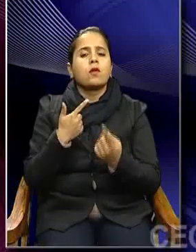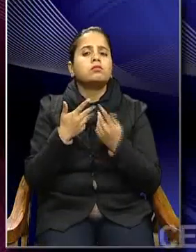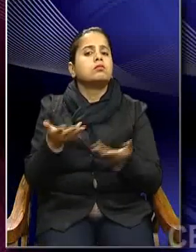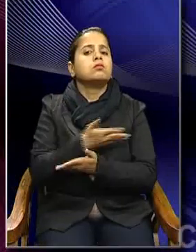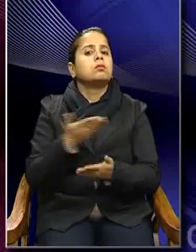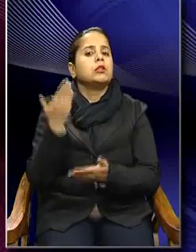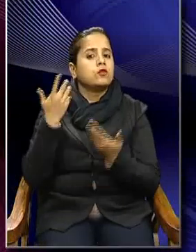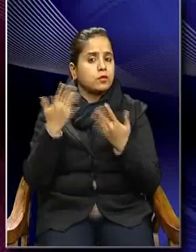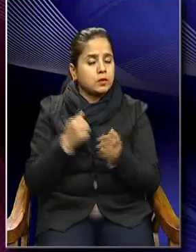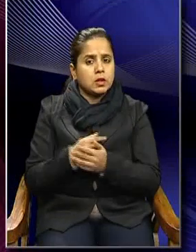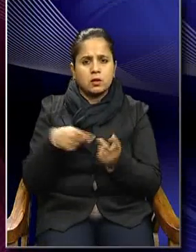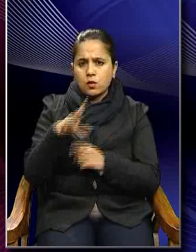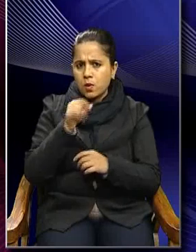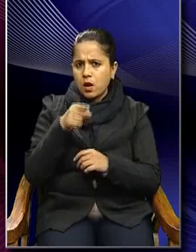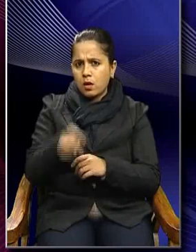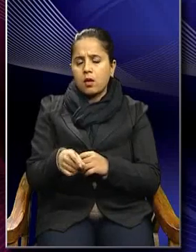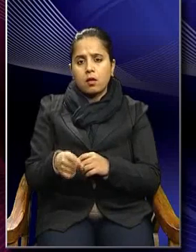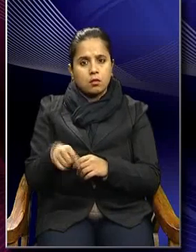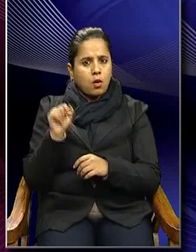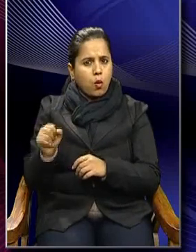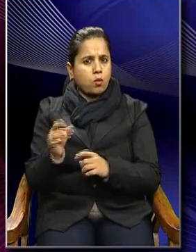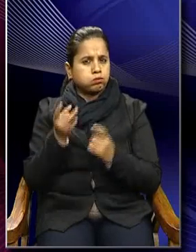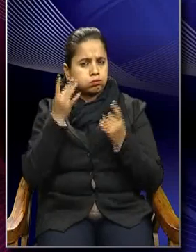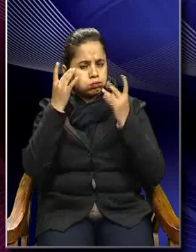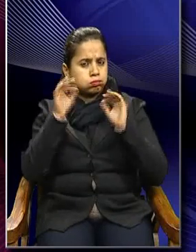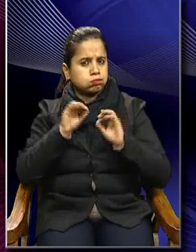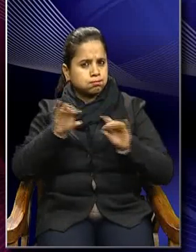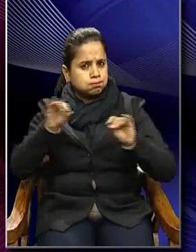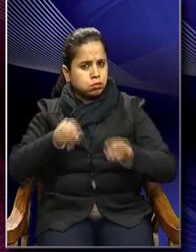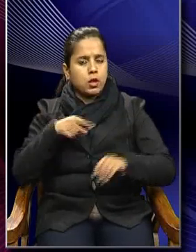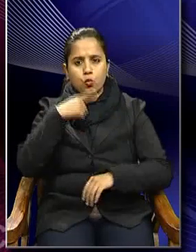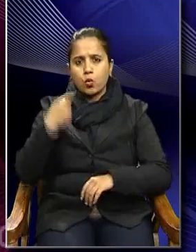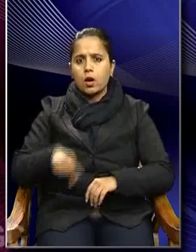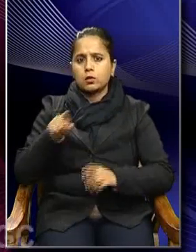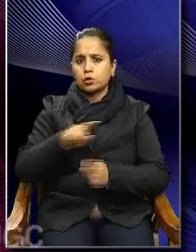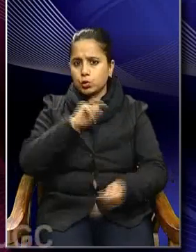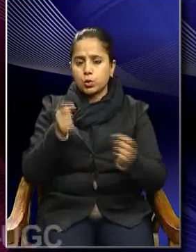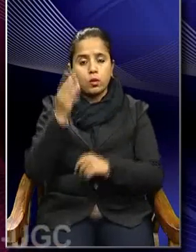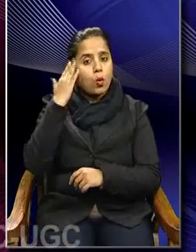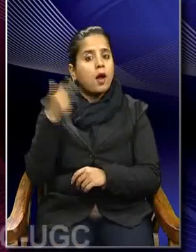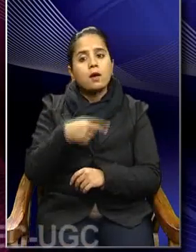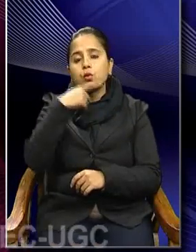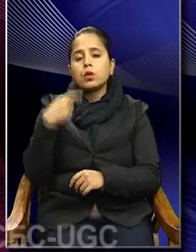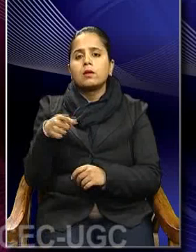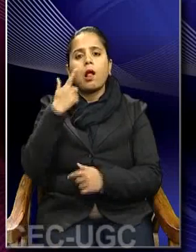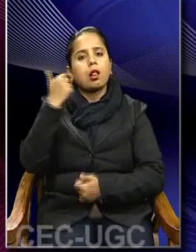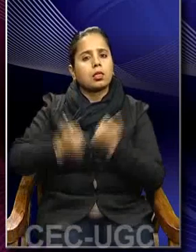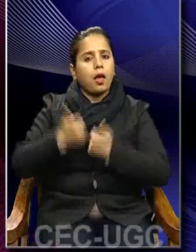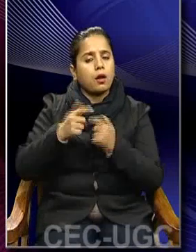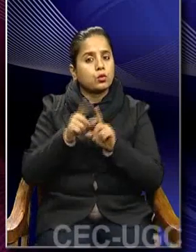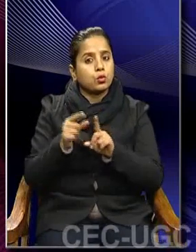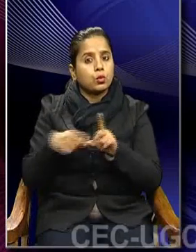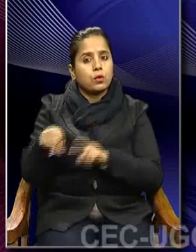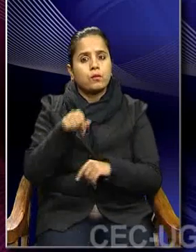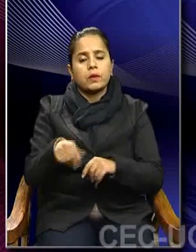earlier, was most aggressive in the campaign against Russian revolution, because Russian experiment is